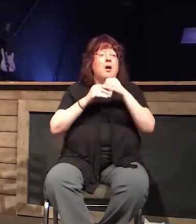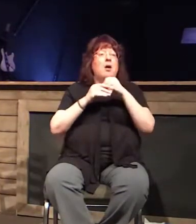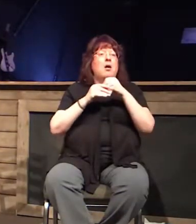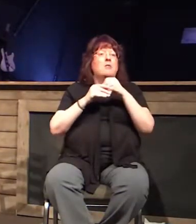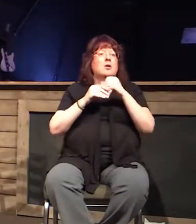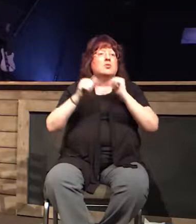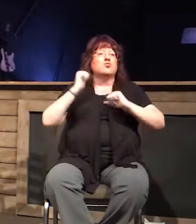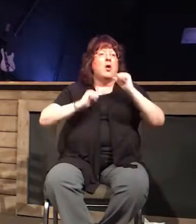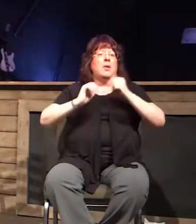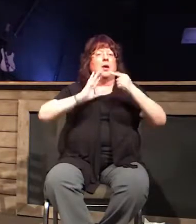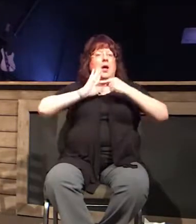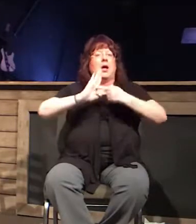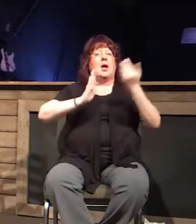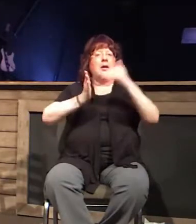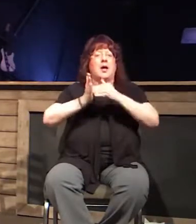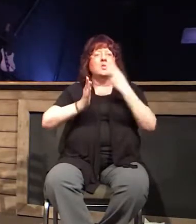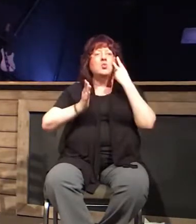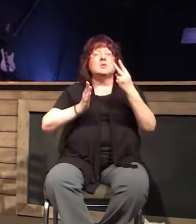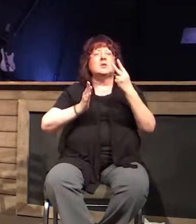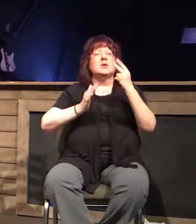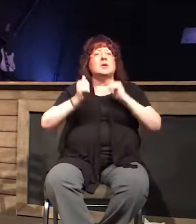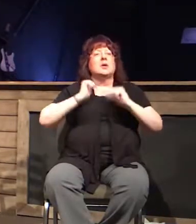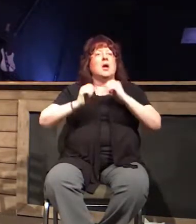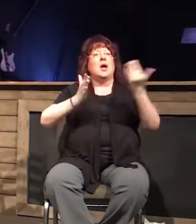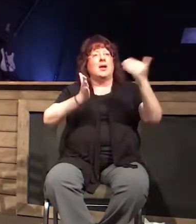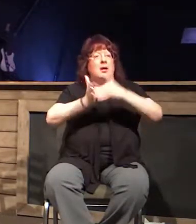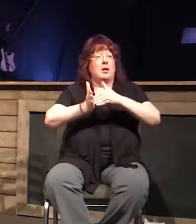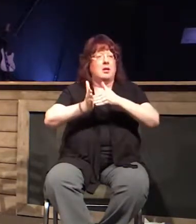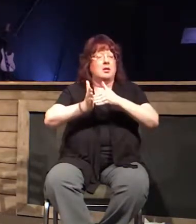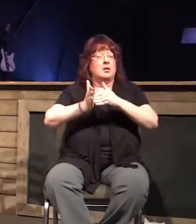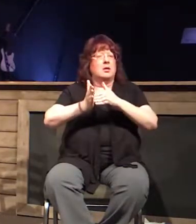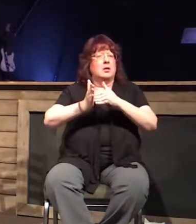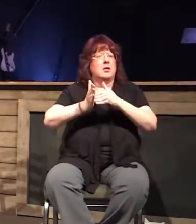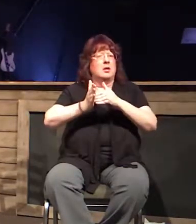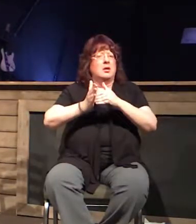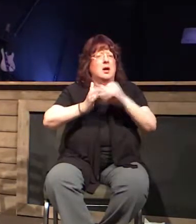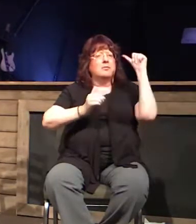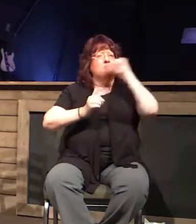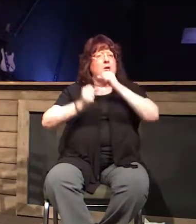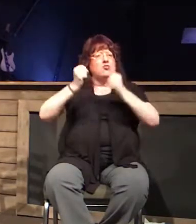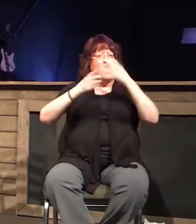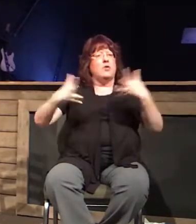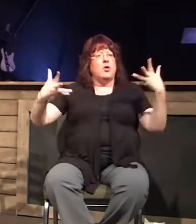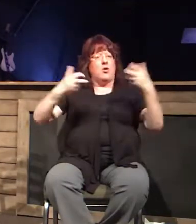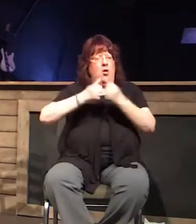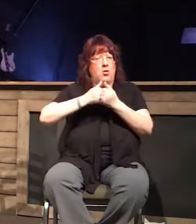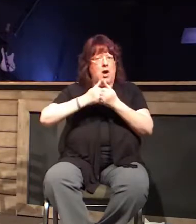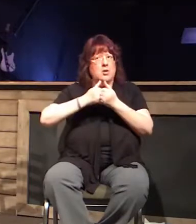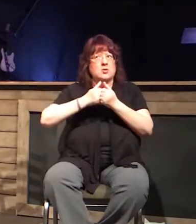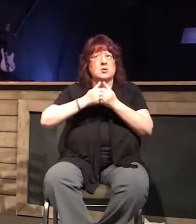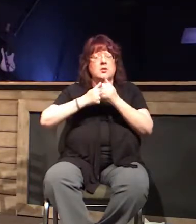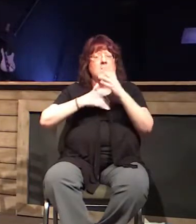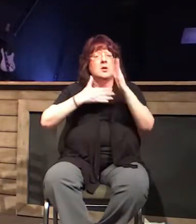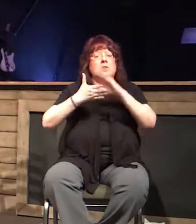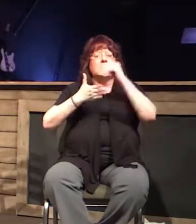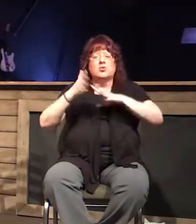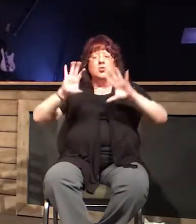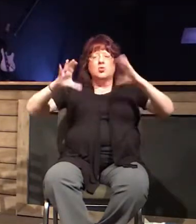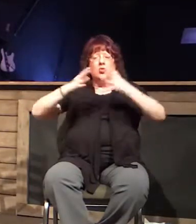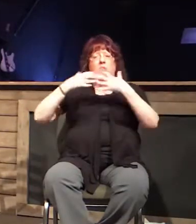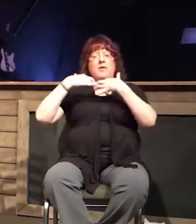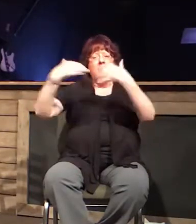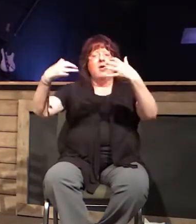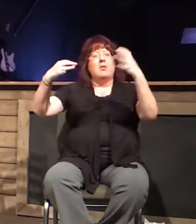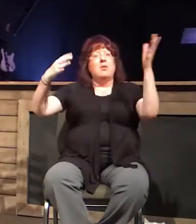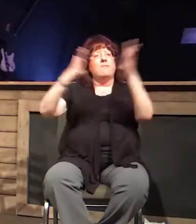drama reenactment. What you're about to see is a reenactment of a drunk driver car crash. The entire student body filled the